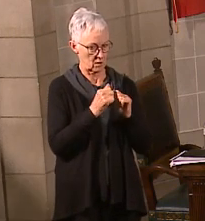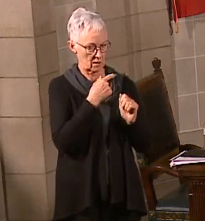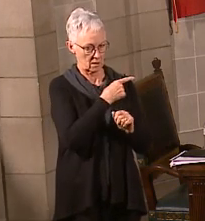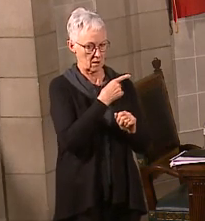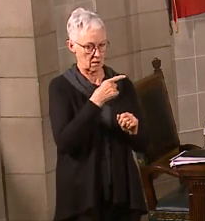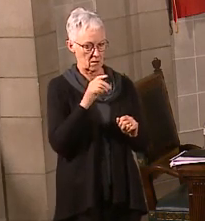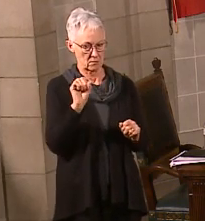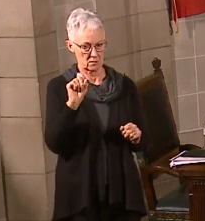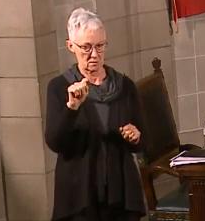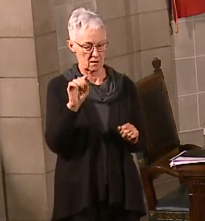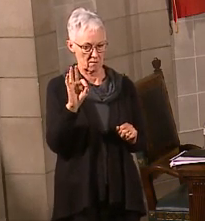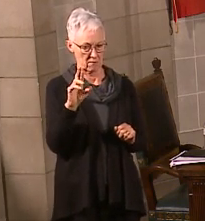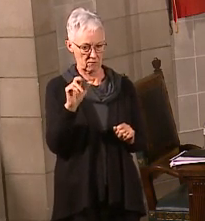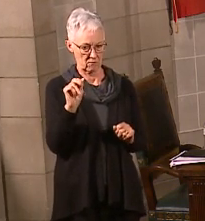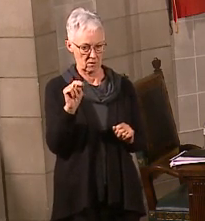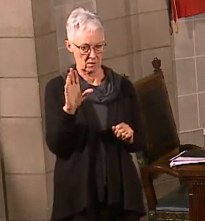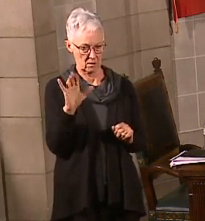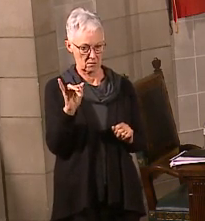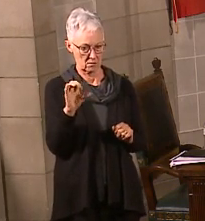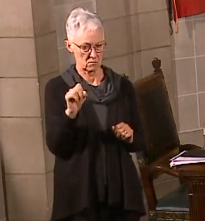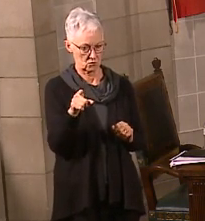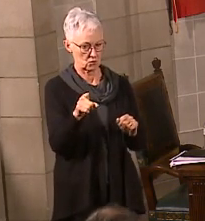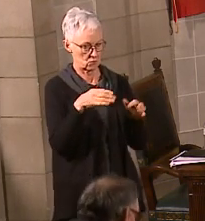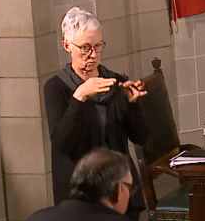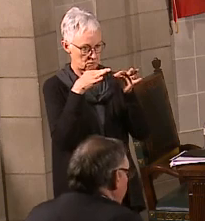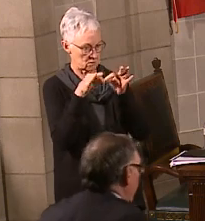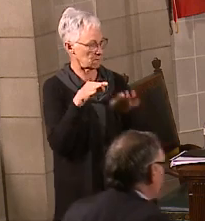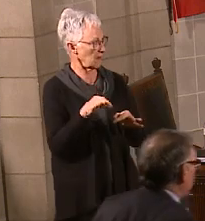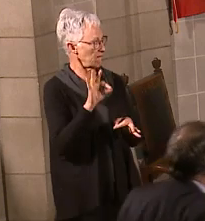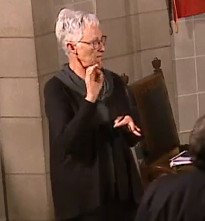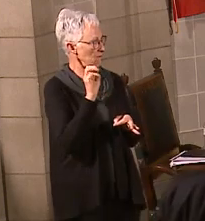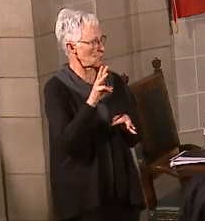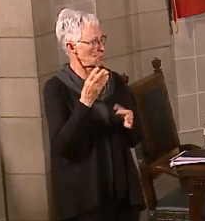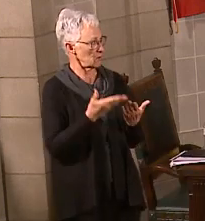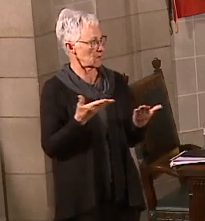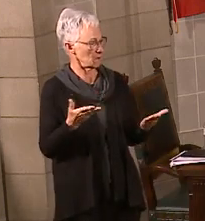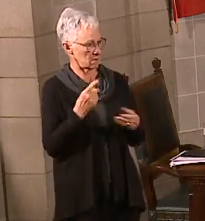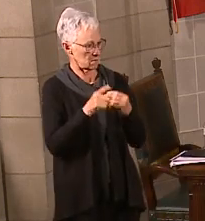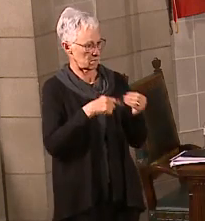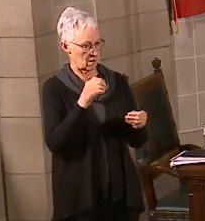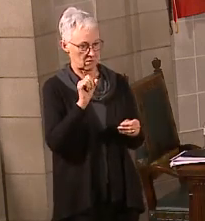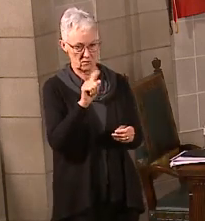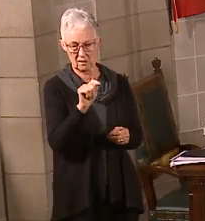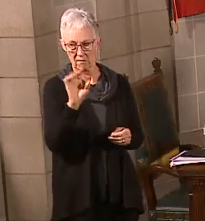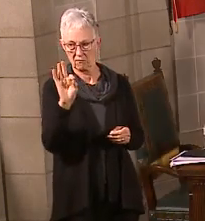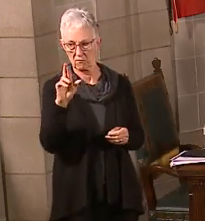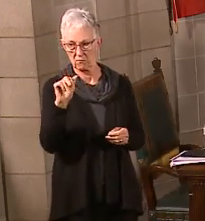we are managing that. Do you just want to come up and say a few words about what the status of St. Francis is?